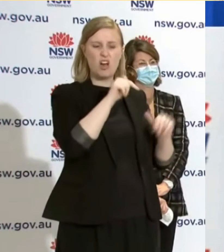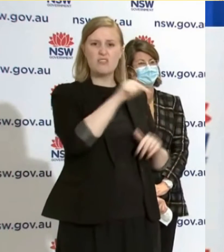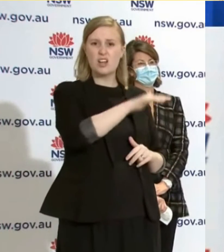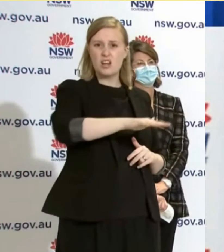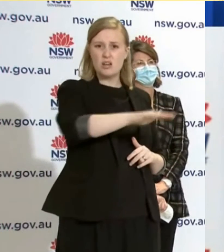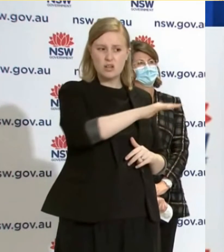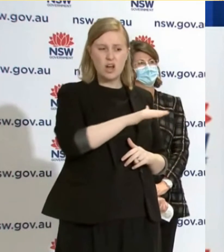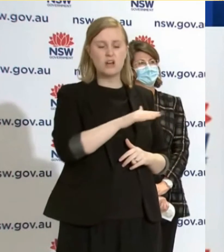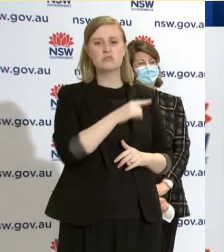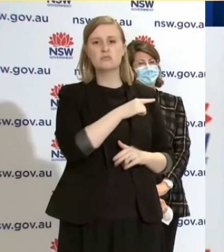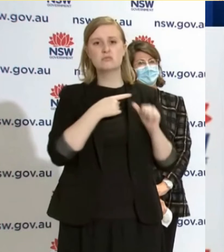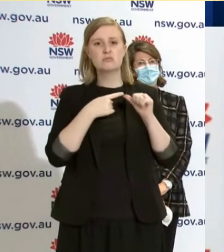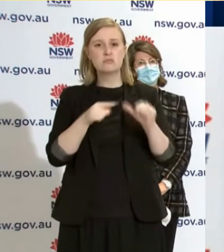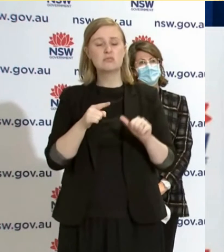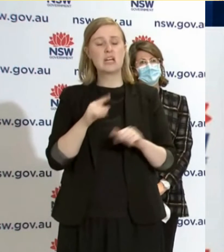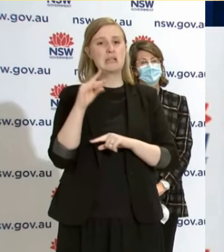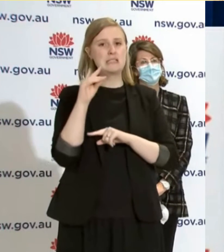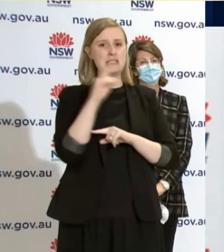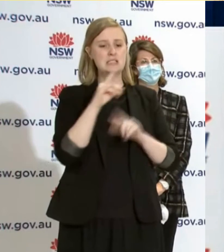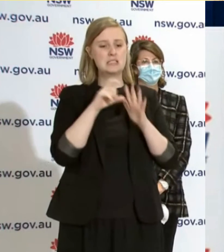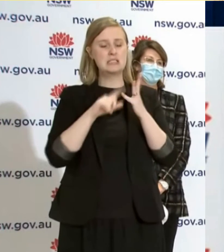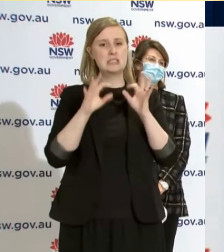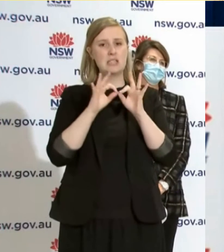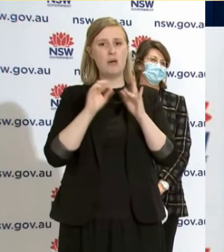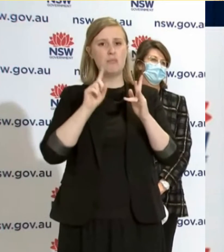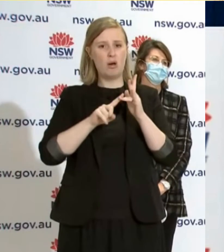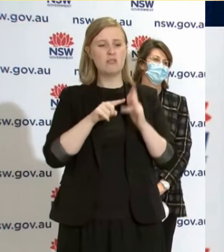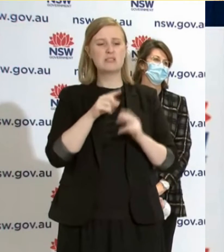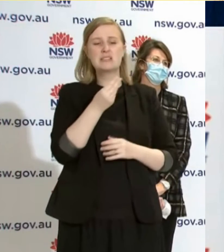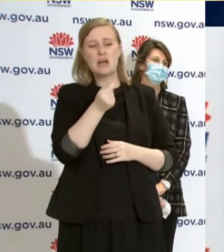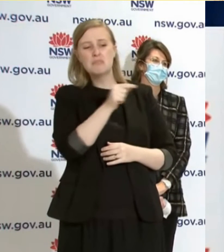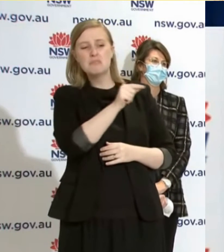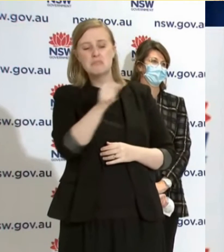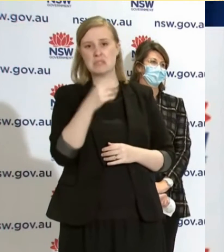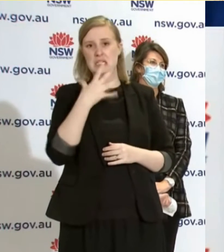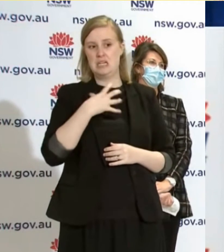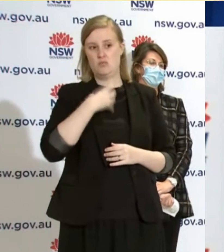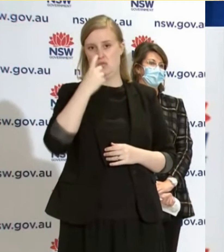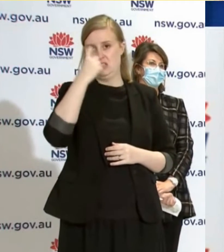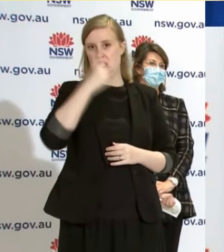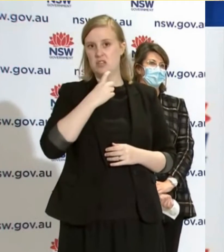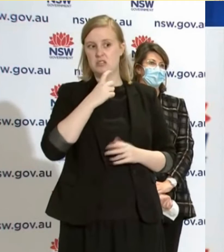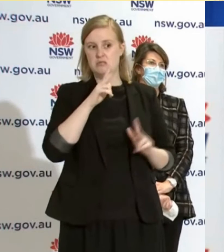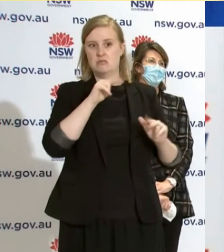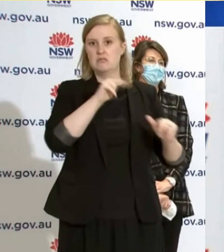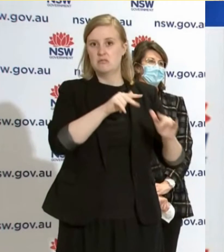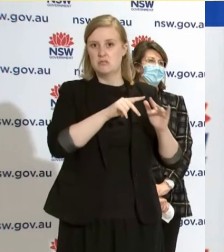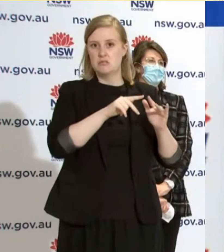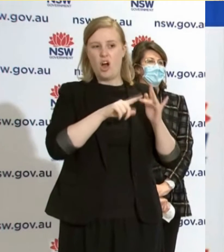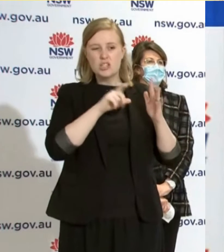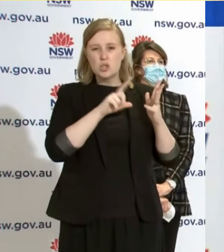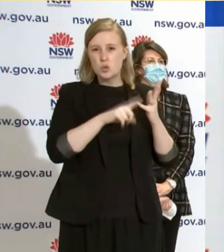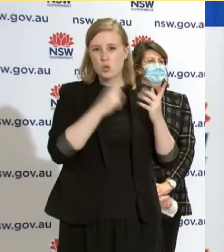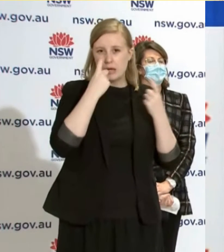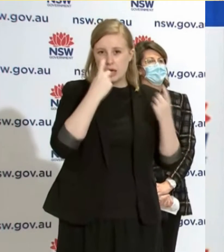In Dubbo. Clearly, we're very watchful and supporting clinical services into Wilcannia, that community. So probably